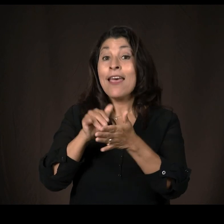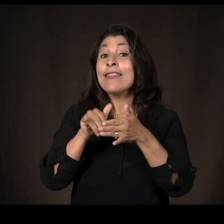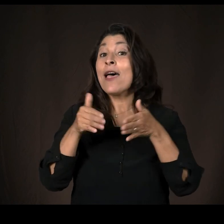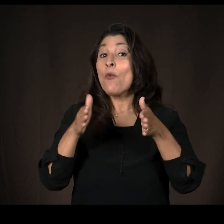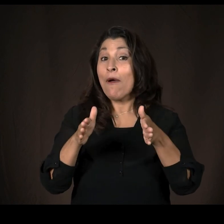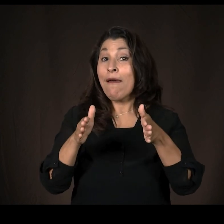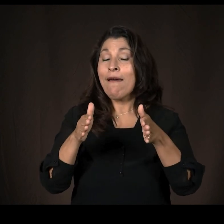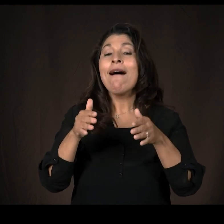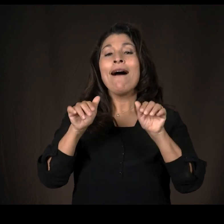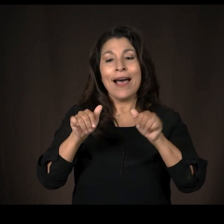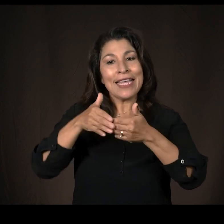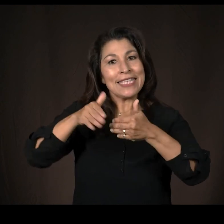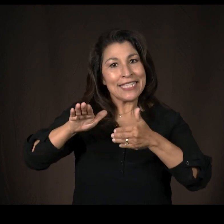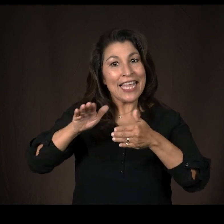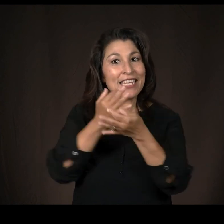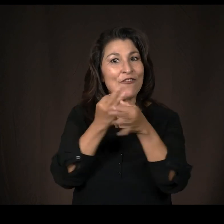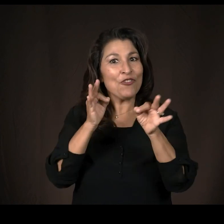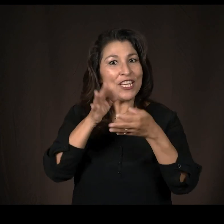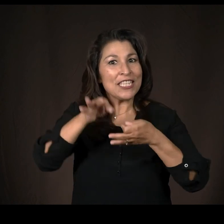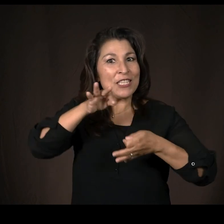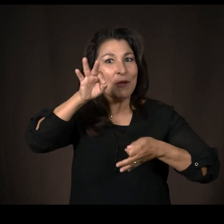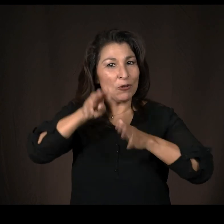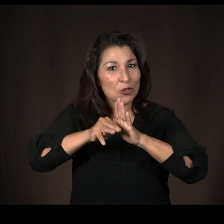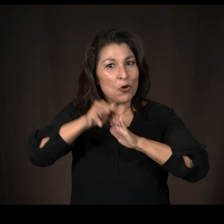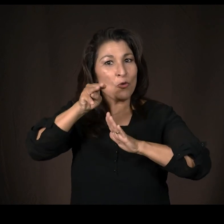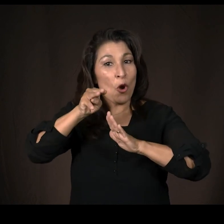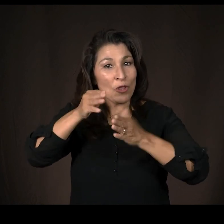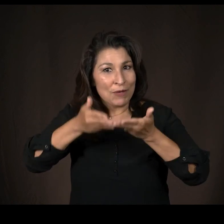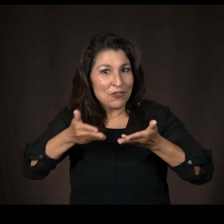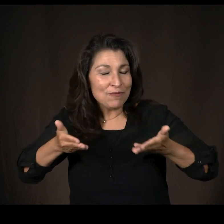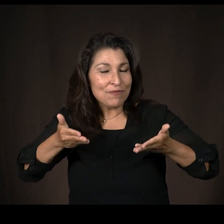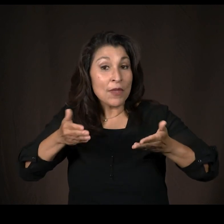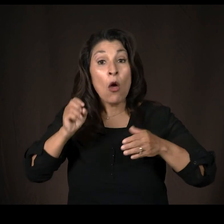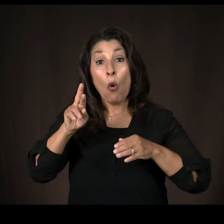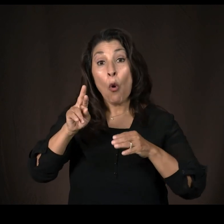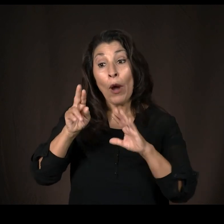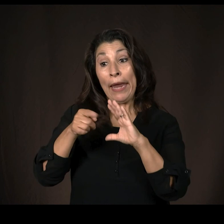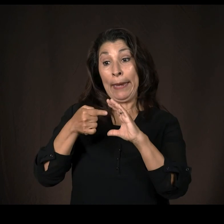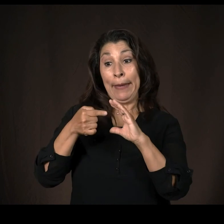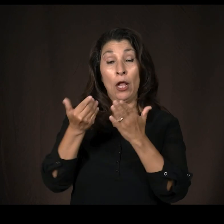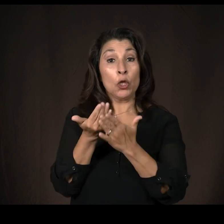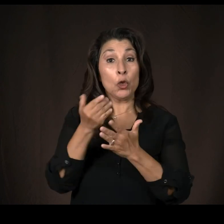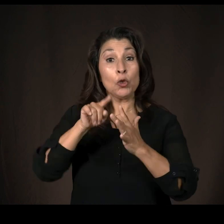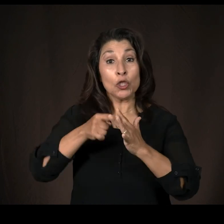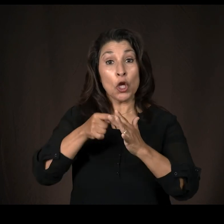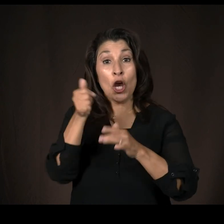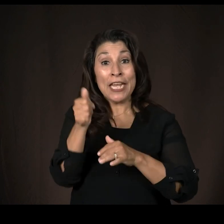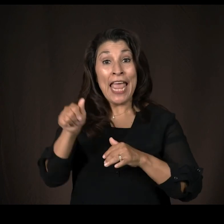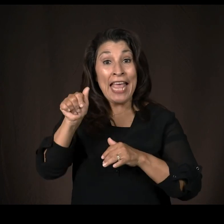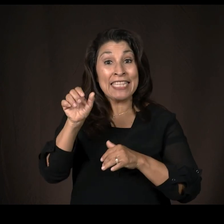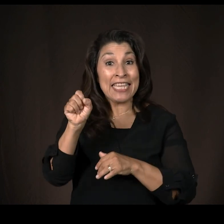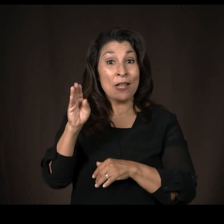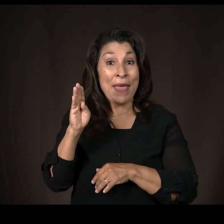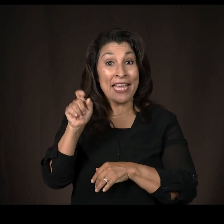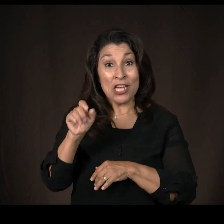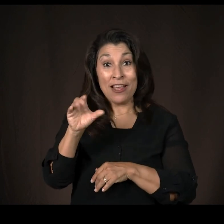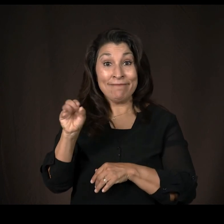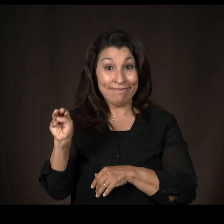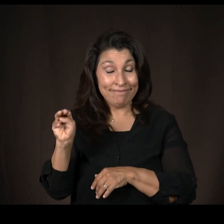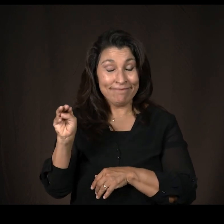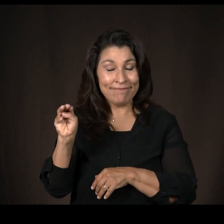And that way I can send you some free spiritual growth materials. Or you can email me,